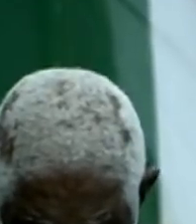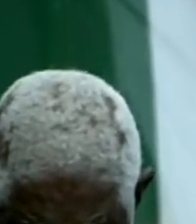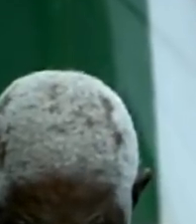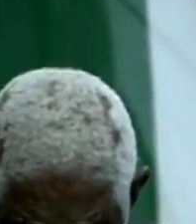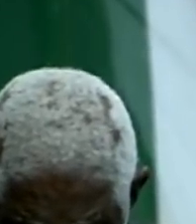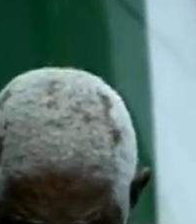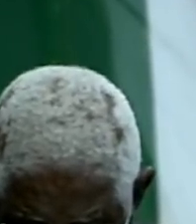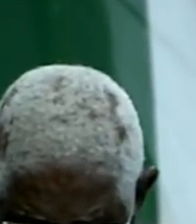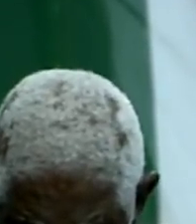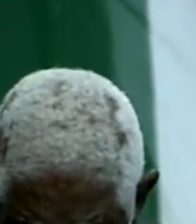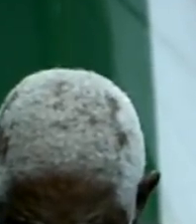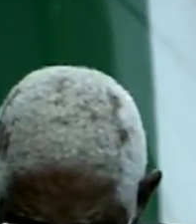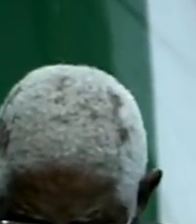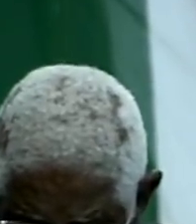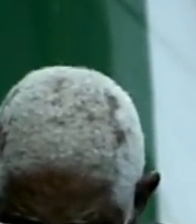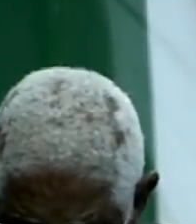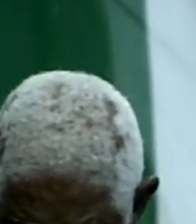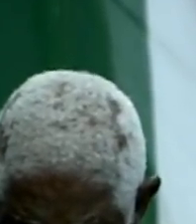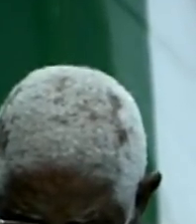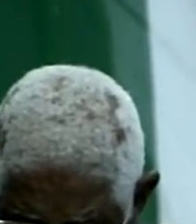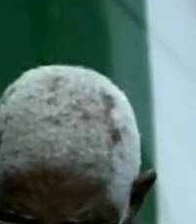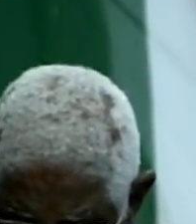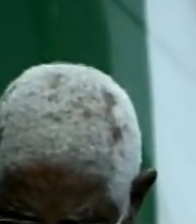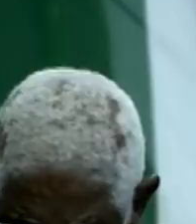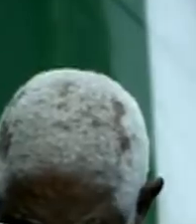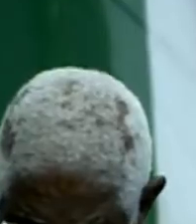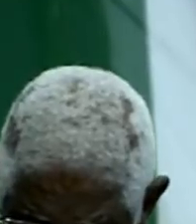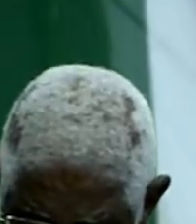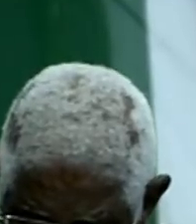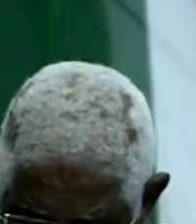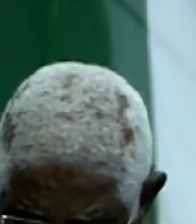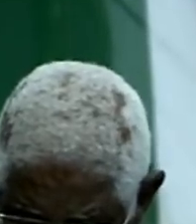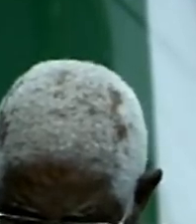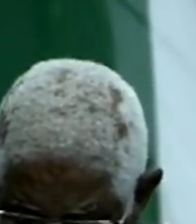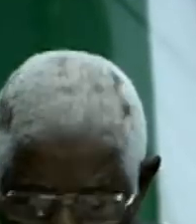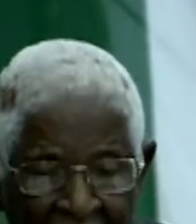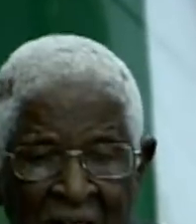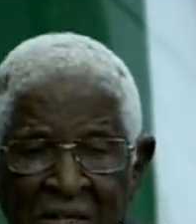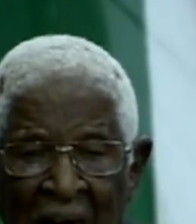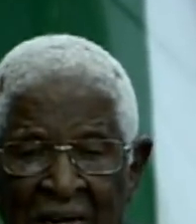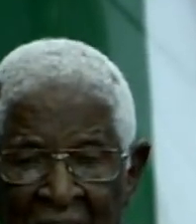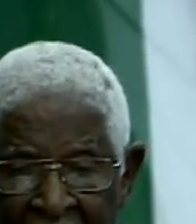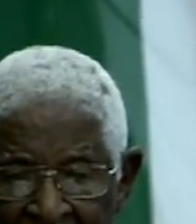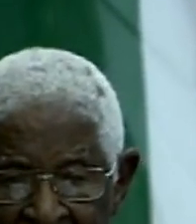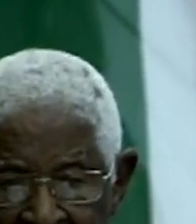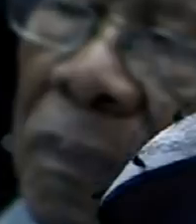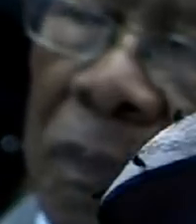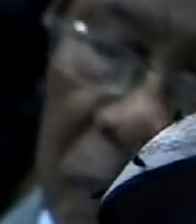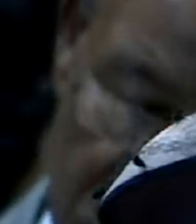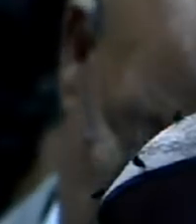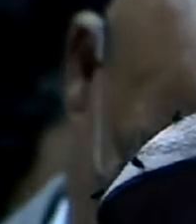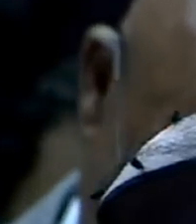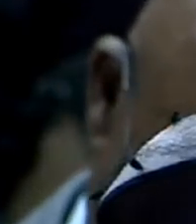restored to ensure that the organization operates as effectively as it did in its early days.